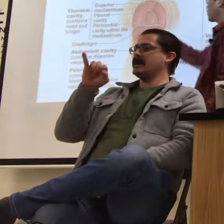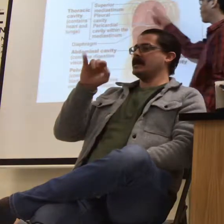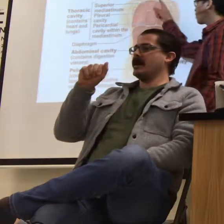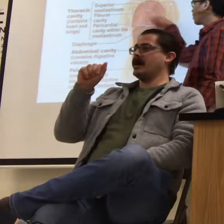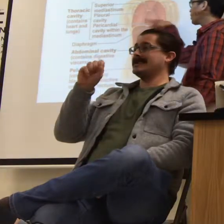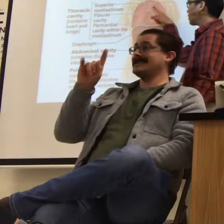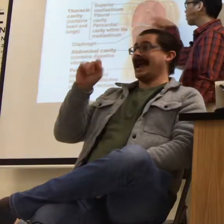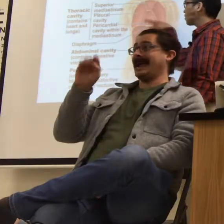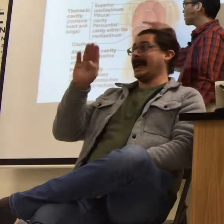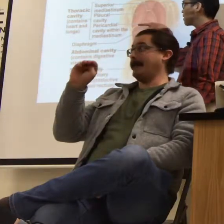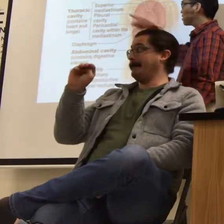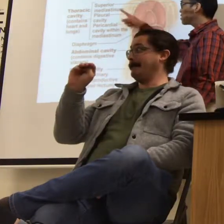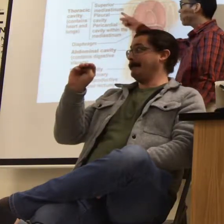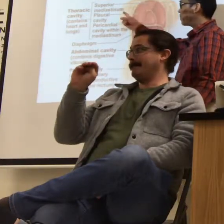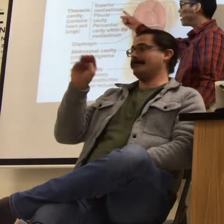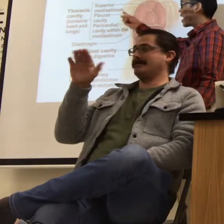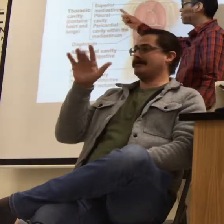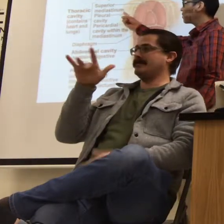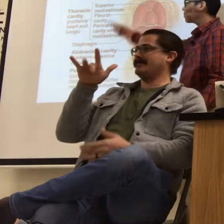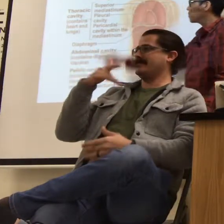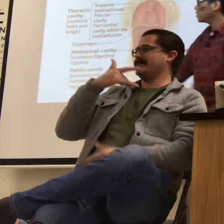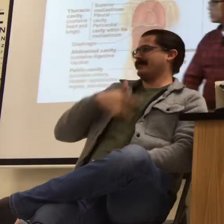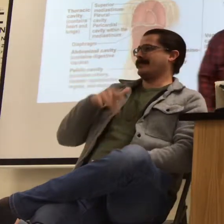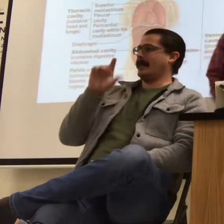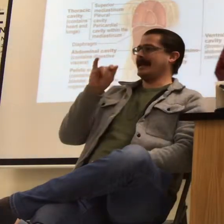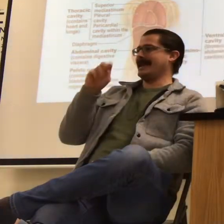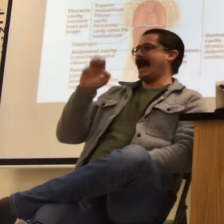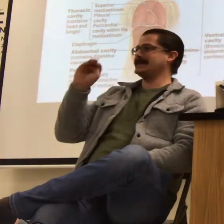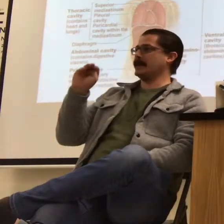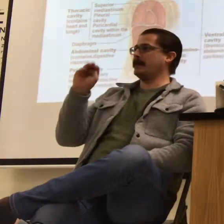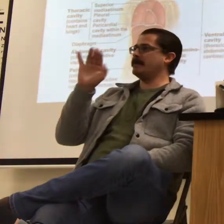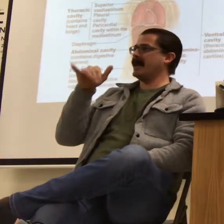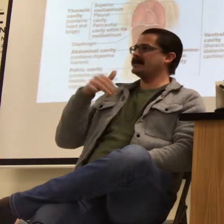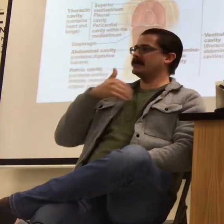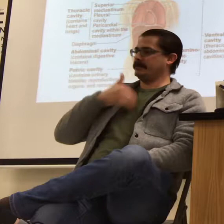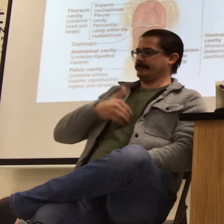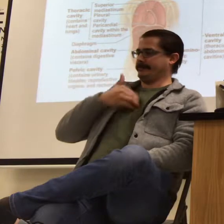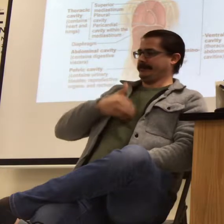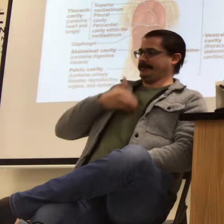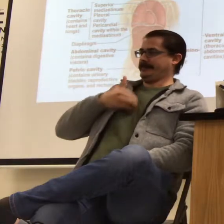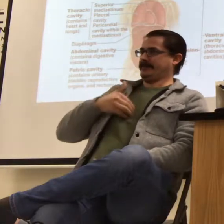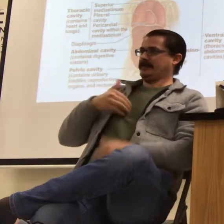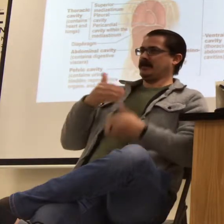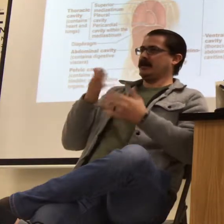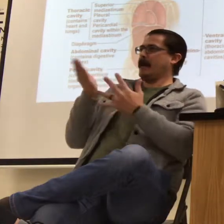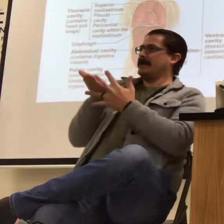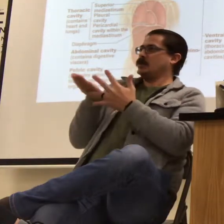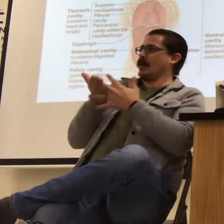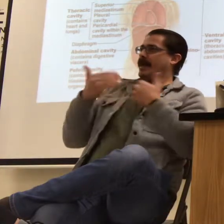There's superior and middle, and let's just put mediastinum as a cavity space within the thoracic cavity.